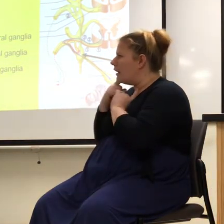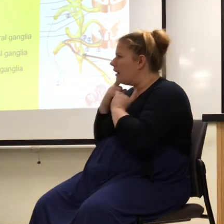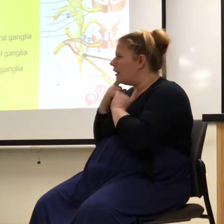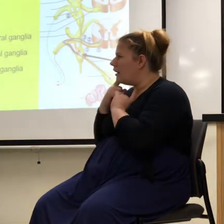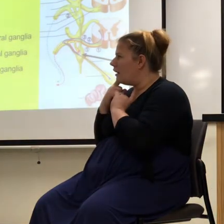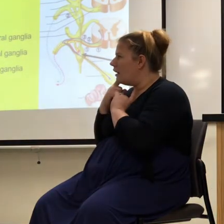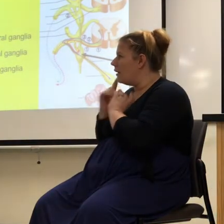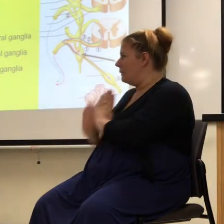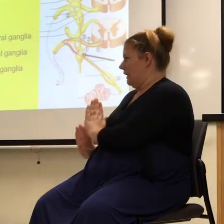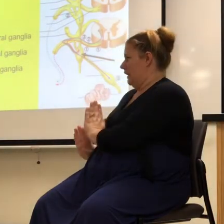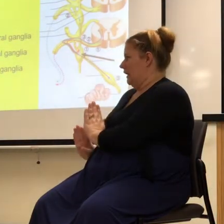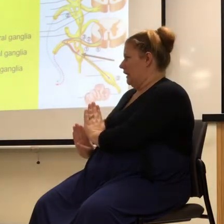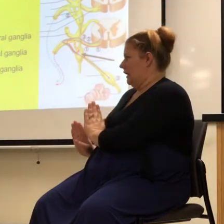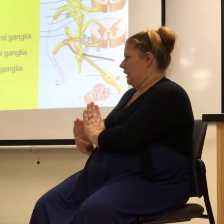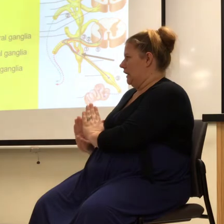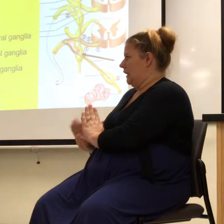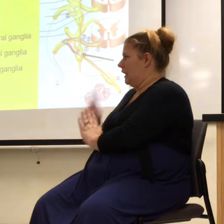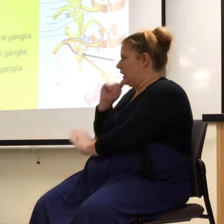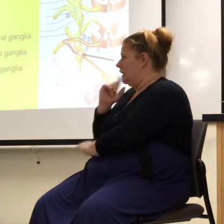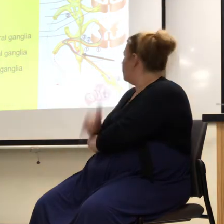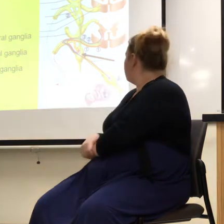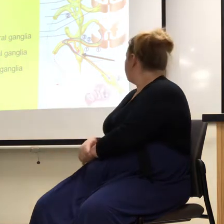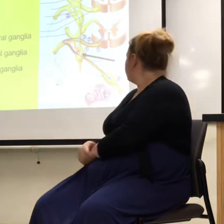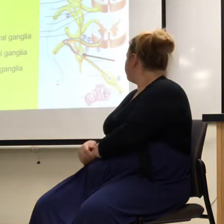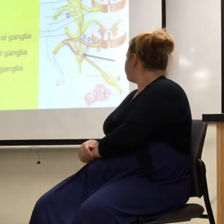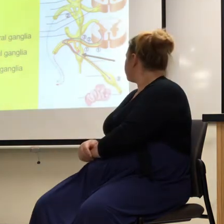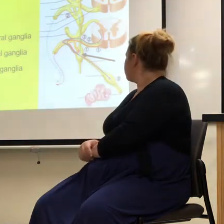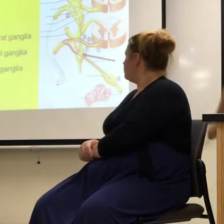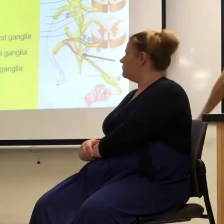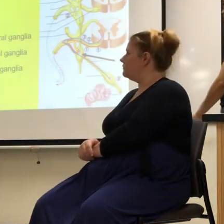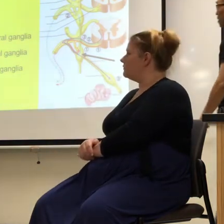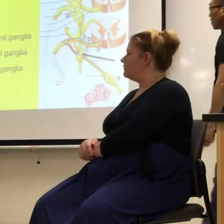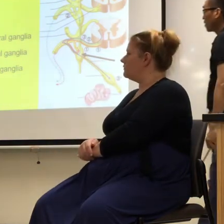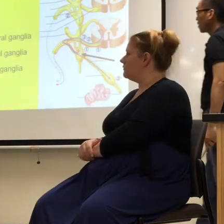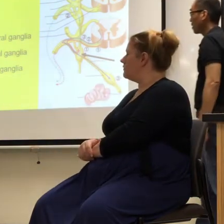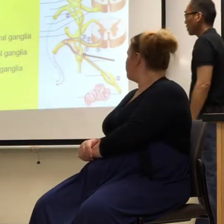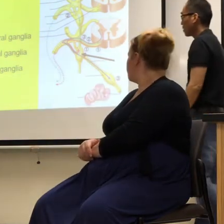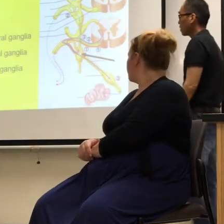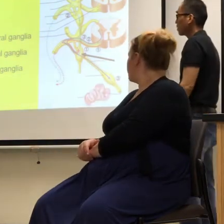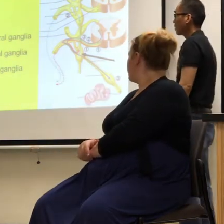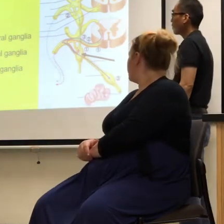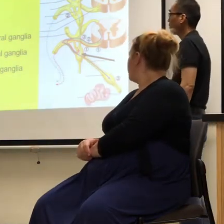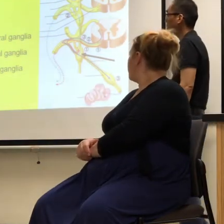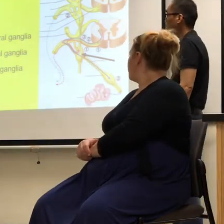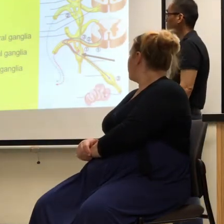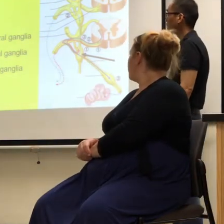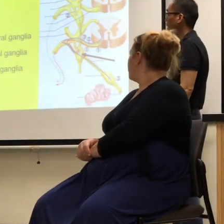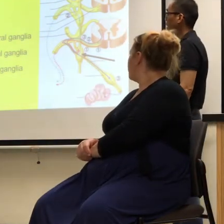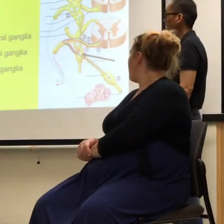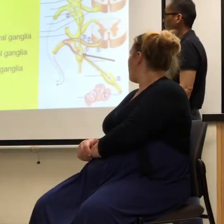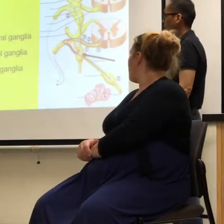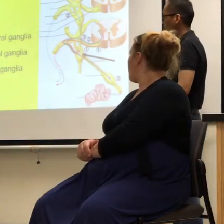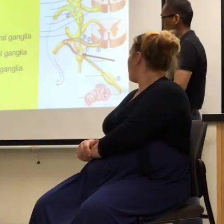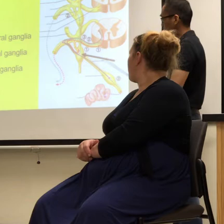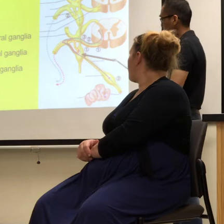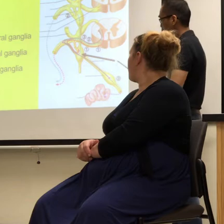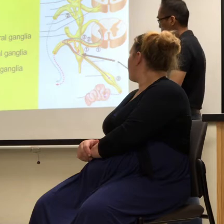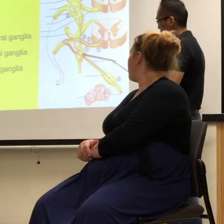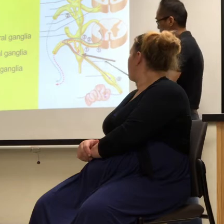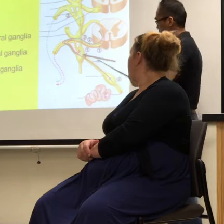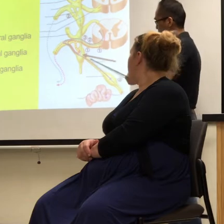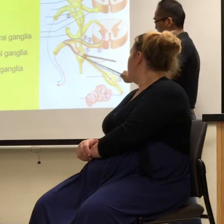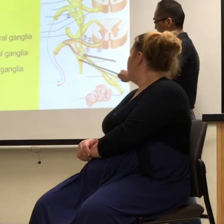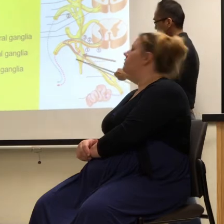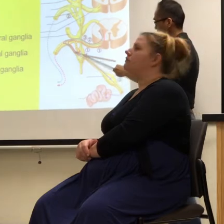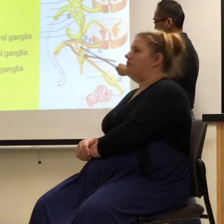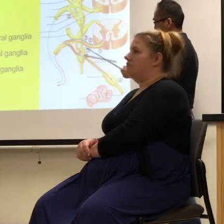Oh. We didn't know what we were looking at. Oh, okay. They look like the numbers were going to A, B, or C. Oh, yeah. So I'm